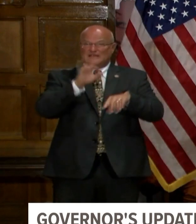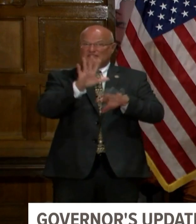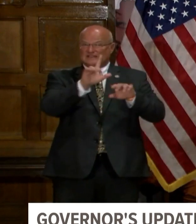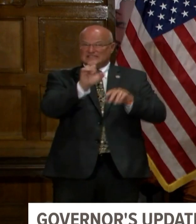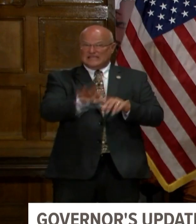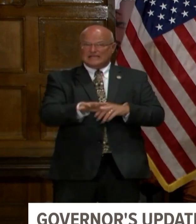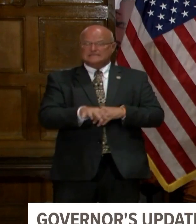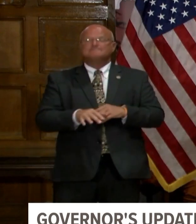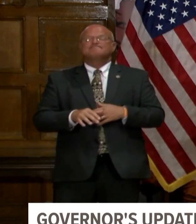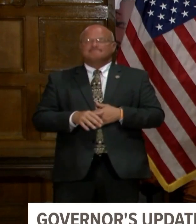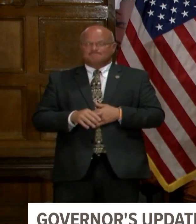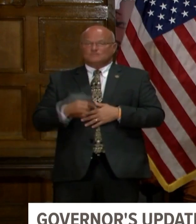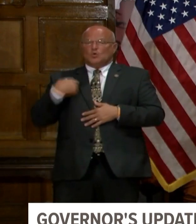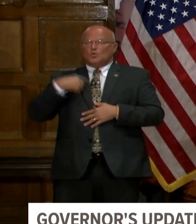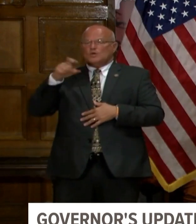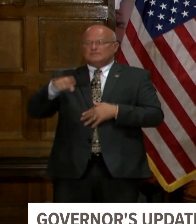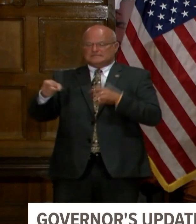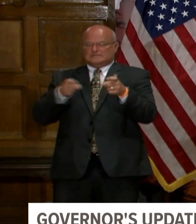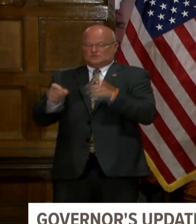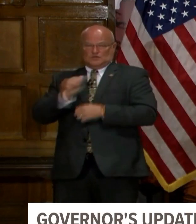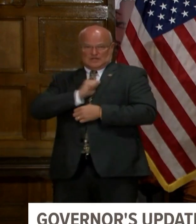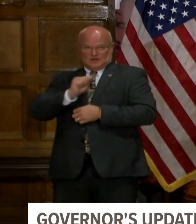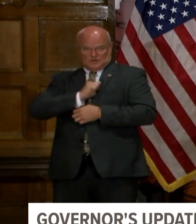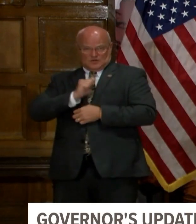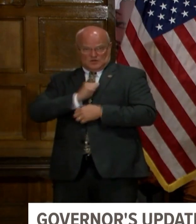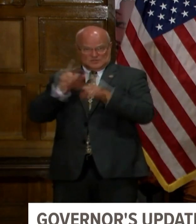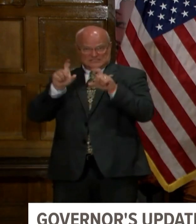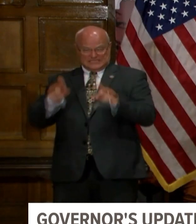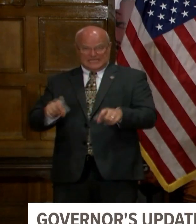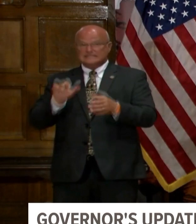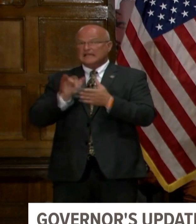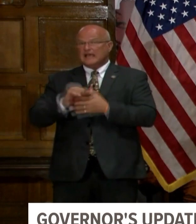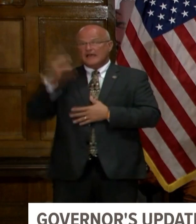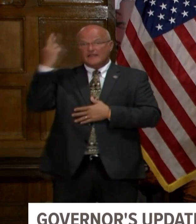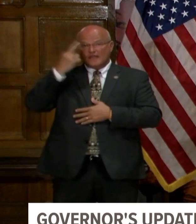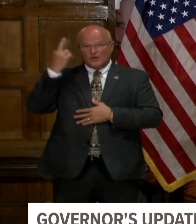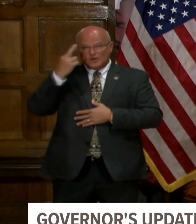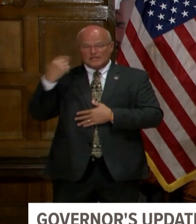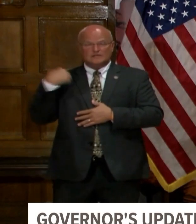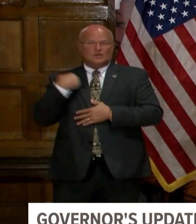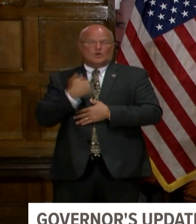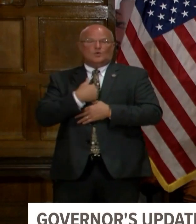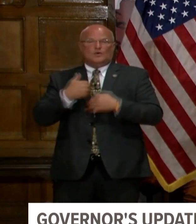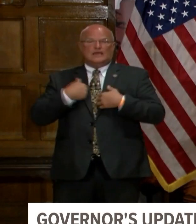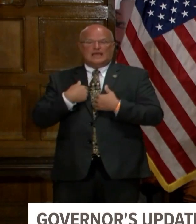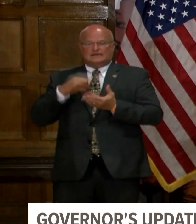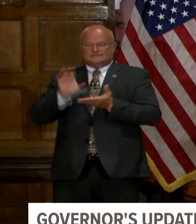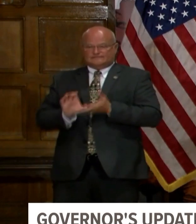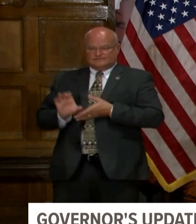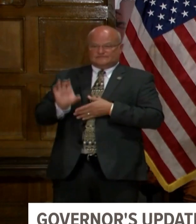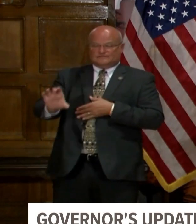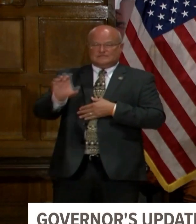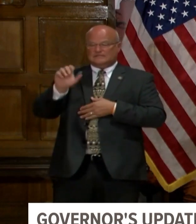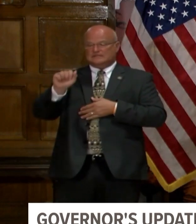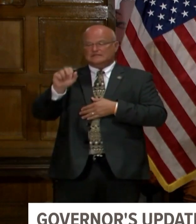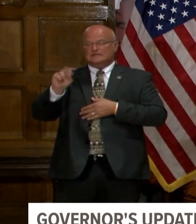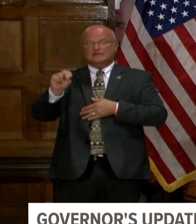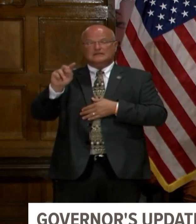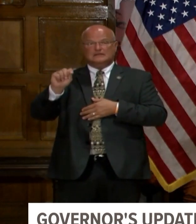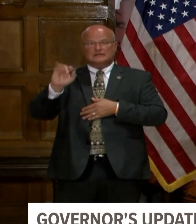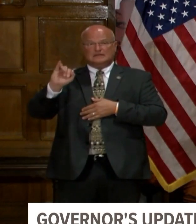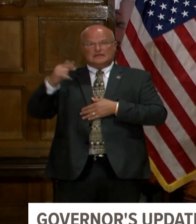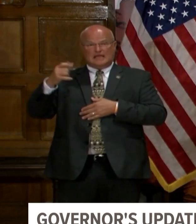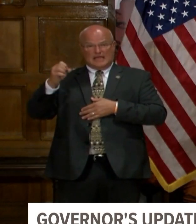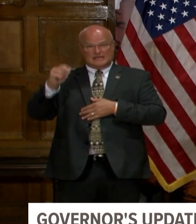that we needed to control our own destiny. And that's for that reason we have invested in antigen testing